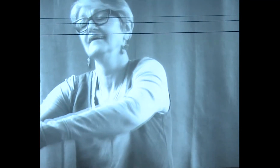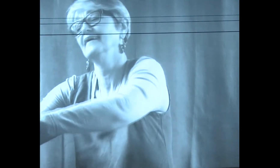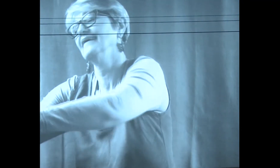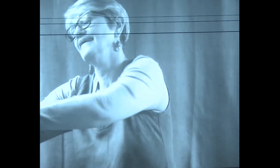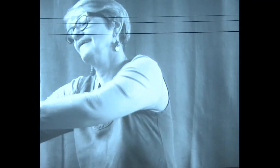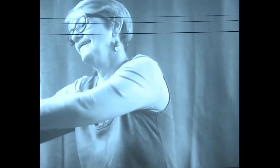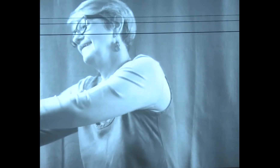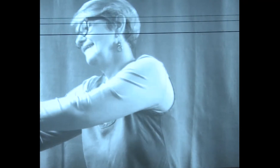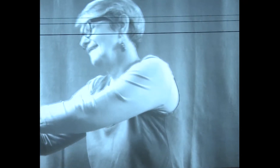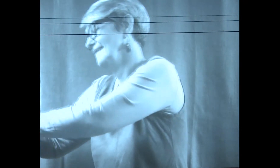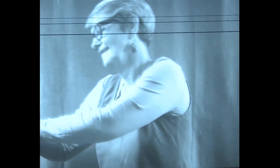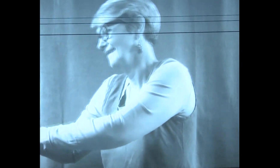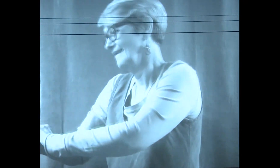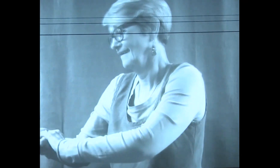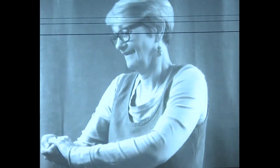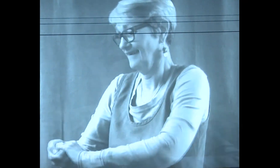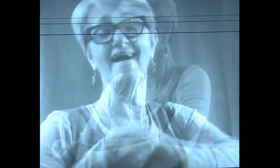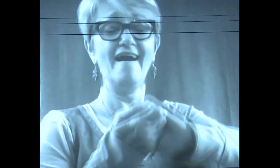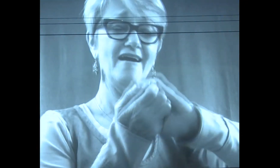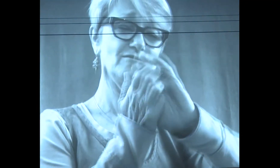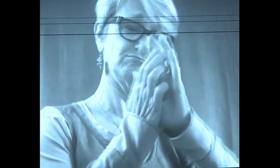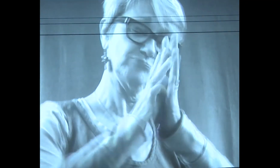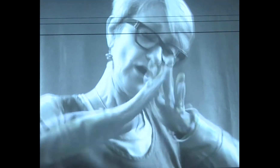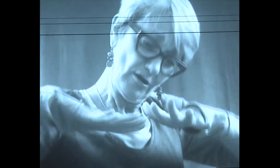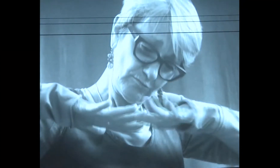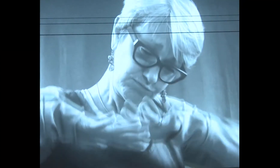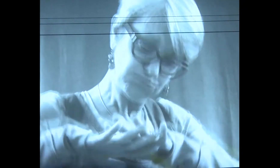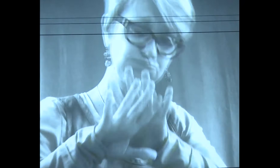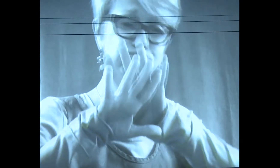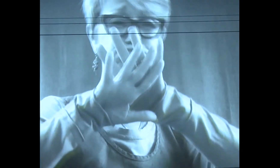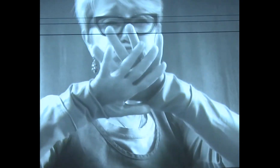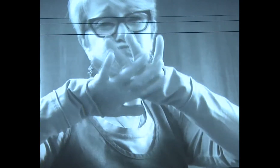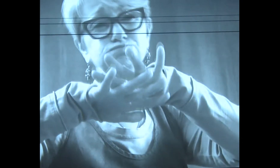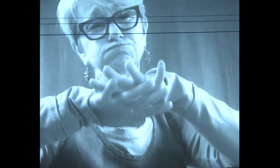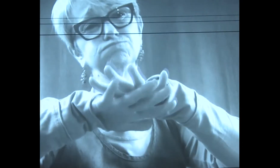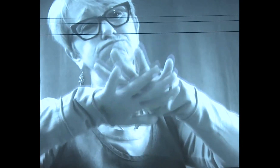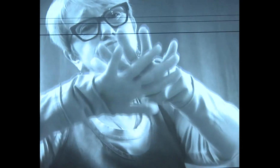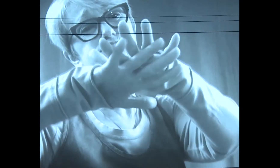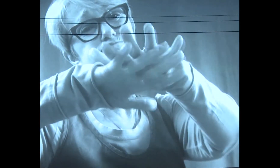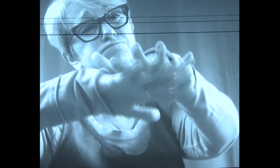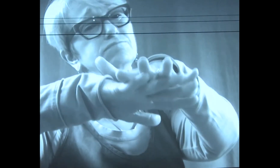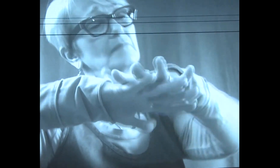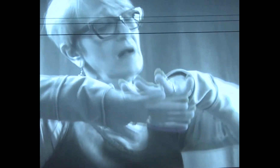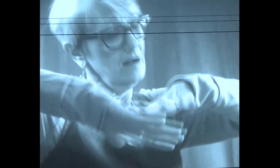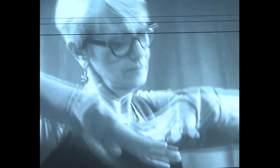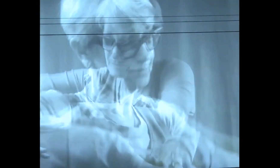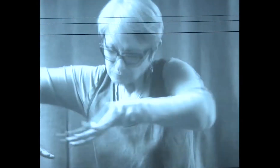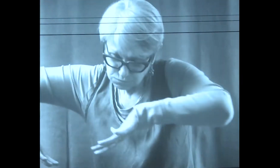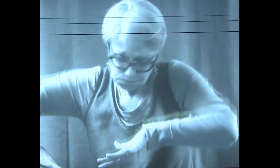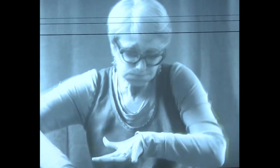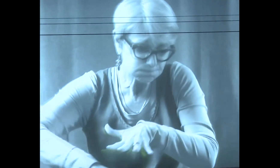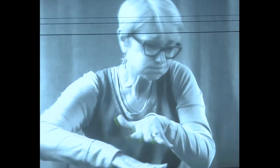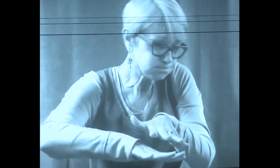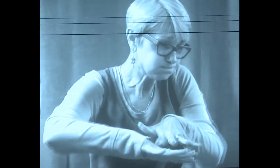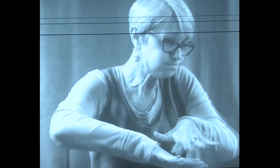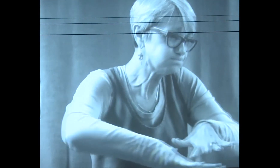And Claire and Gallaudet hands, Alice hands, all joining in, tapping fingers on shoulders